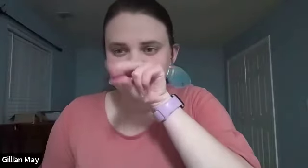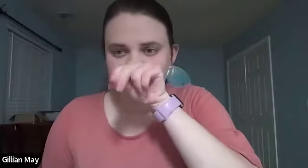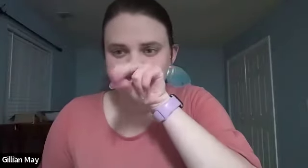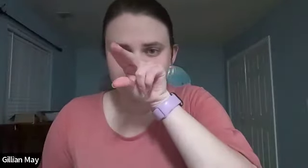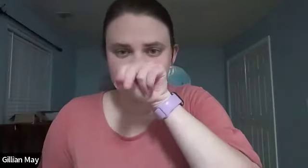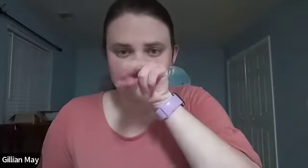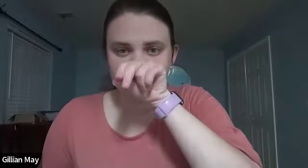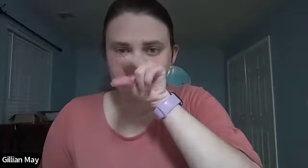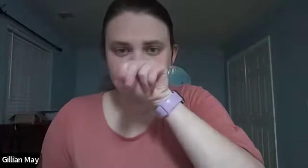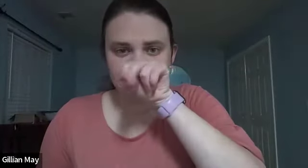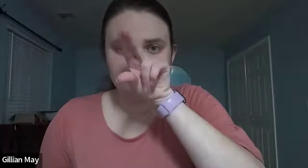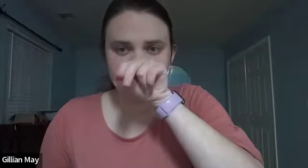Duck. Duck.